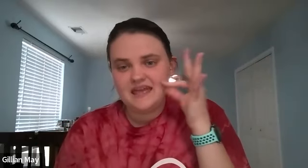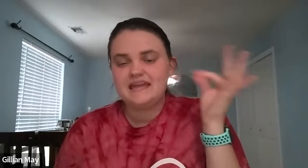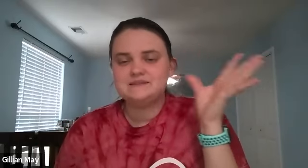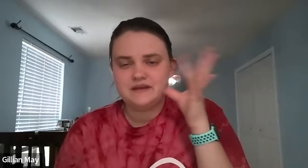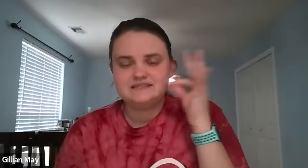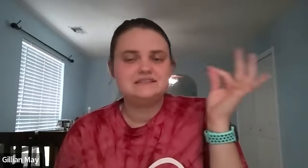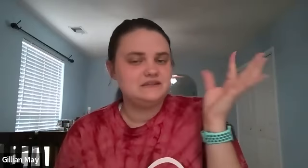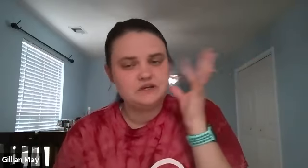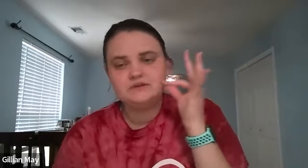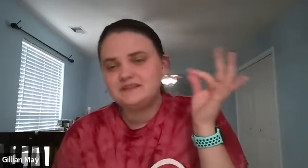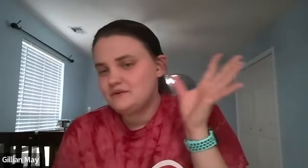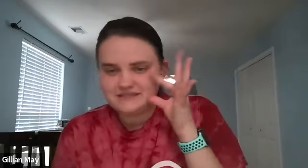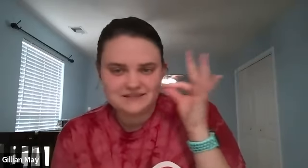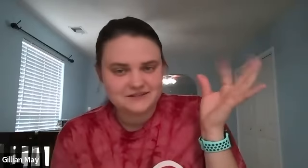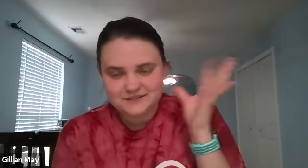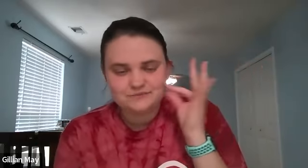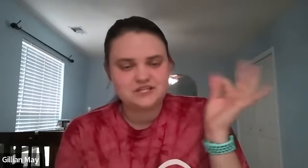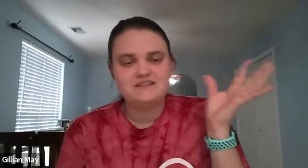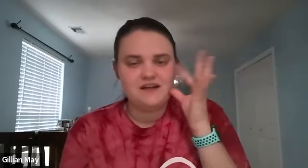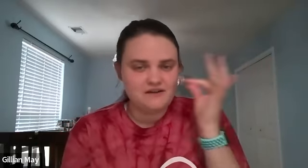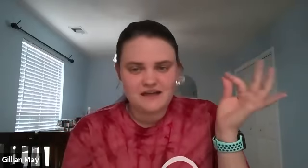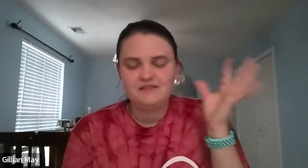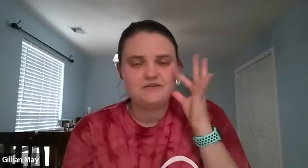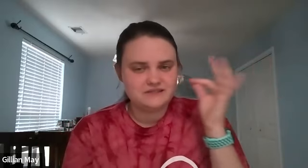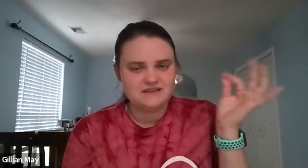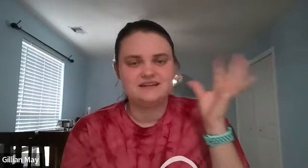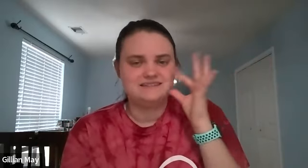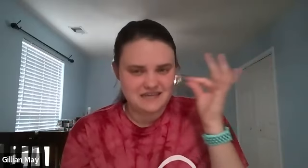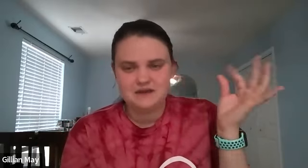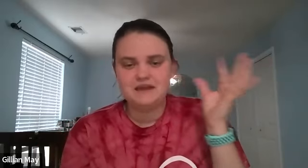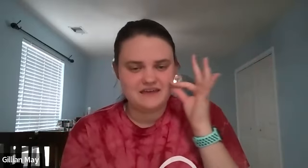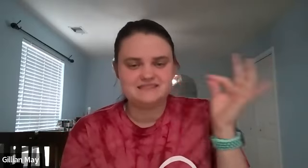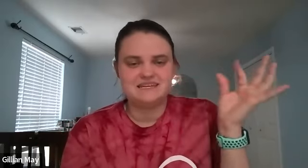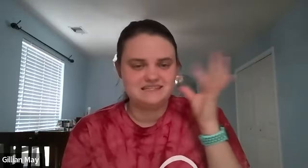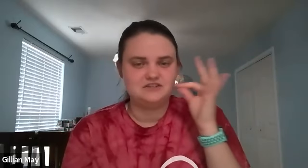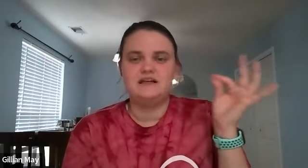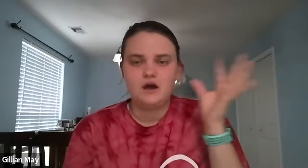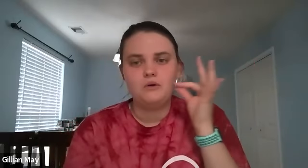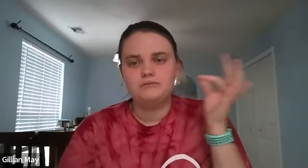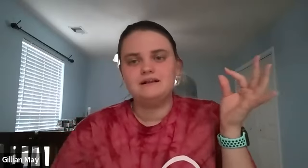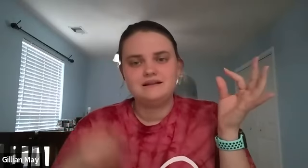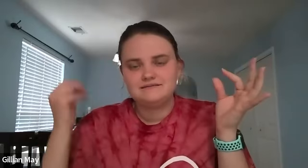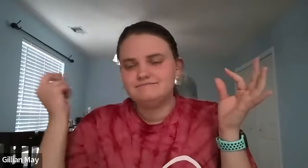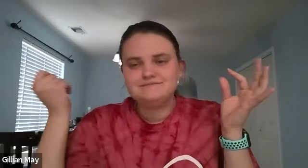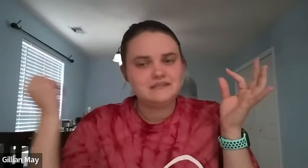And it's basically what you think the whiskers, which I love. I love when signs kind of make that sense and you're like, oh, got